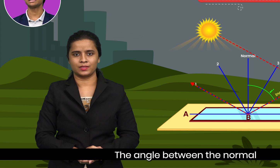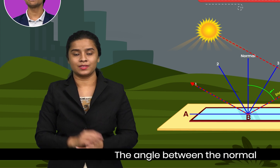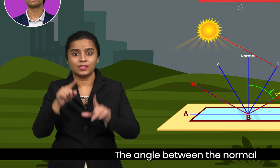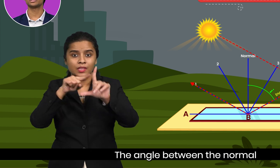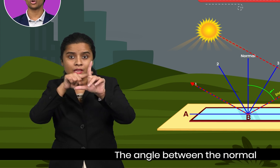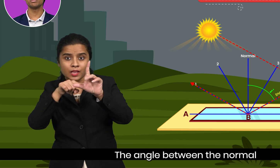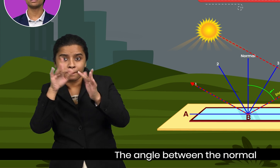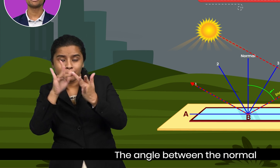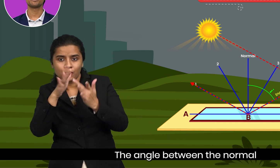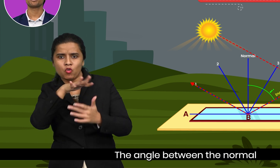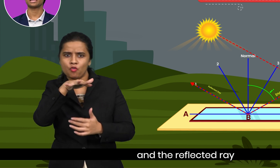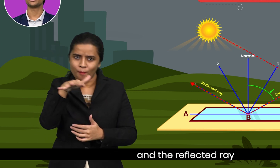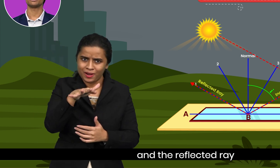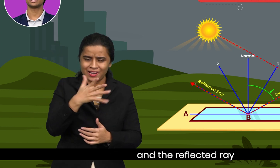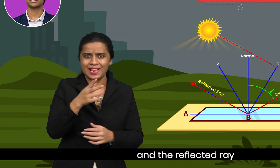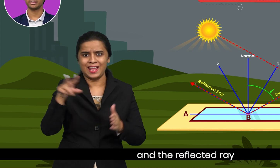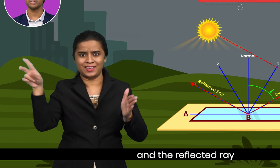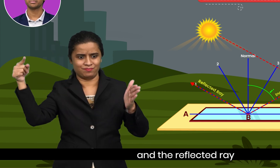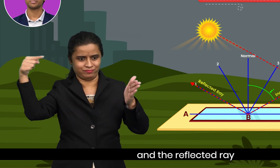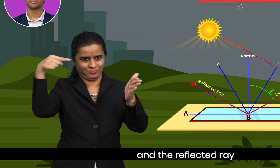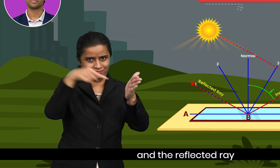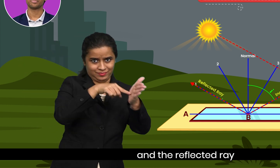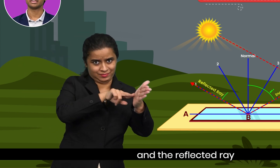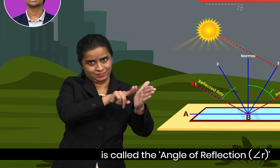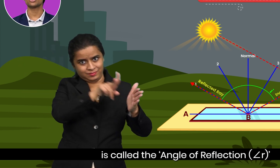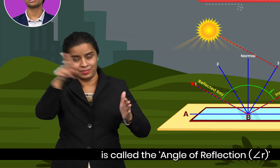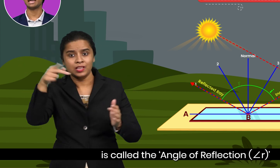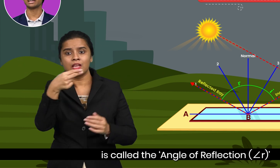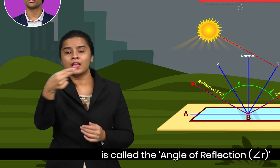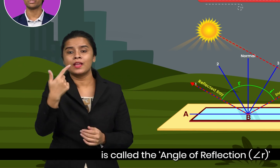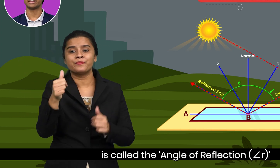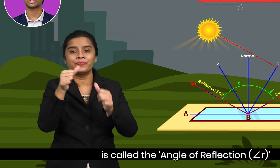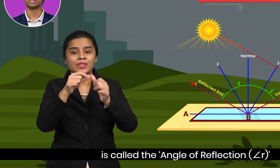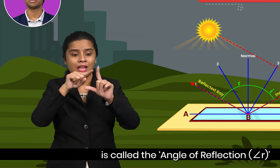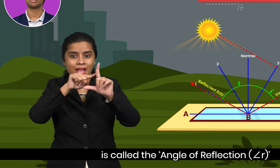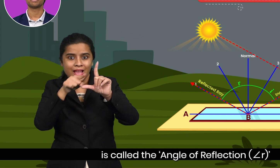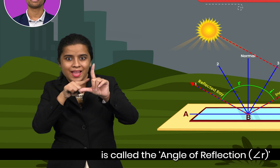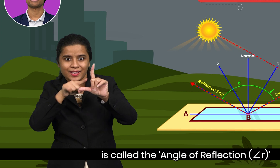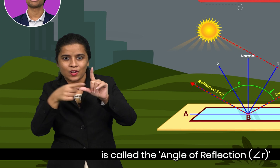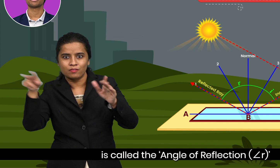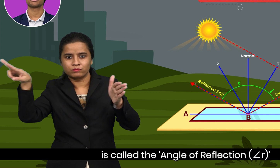The angle between the normal and the reflected ray is called the angle of reflection.